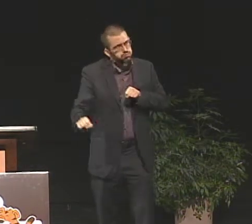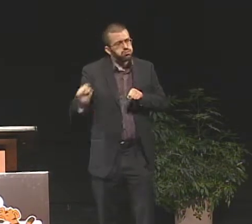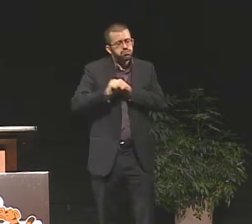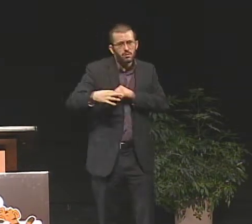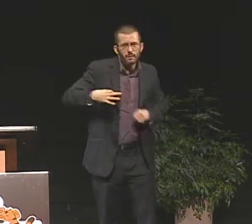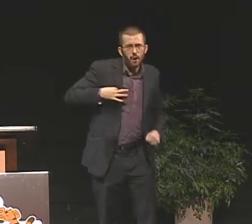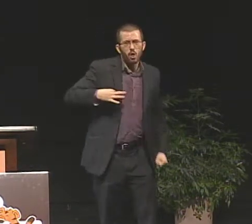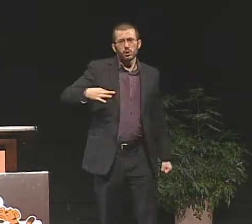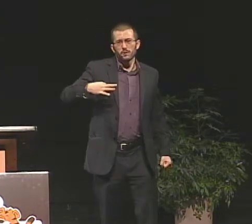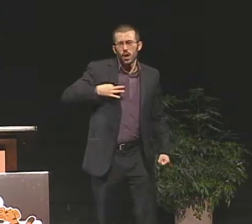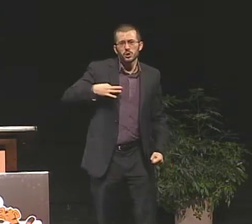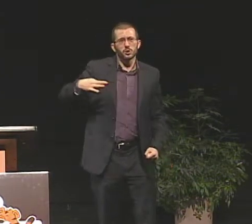They needed a new clinic.